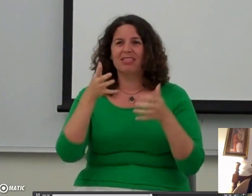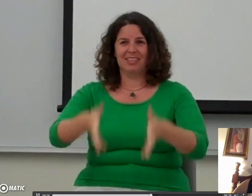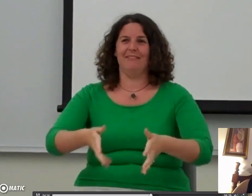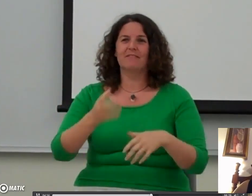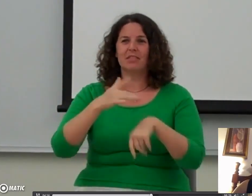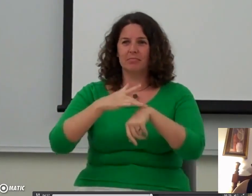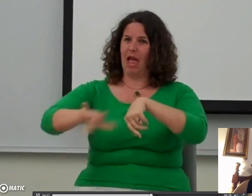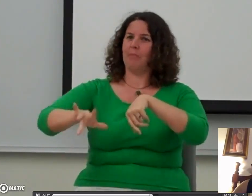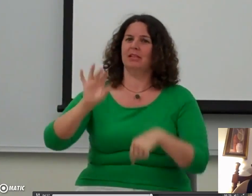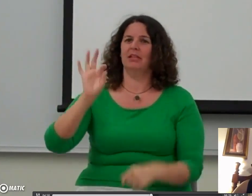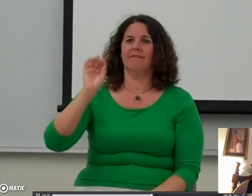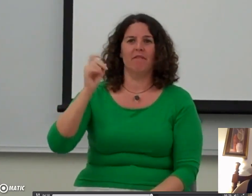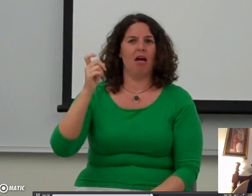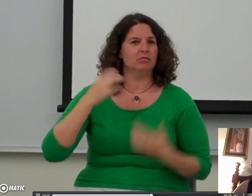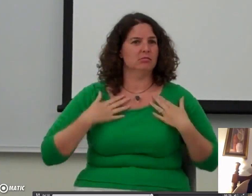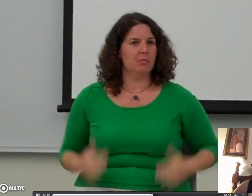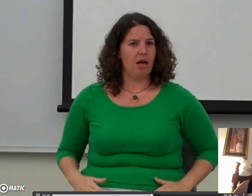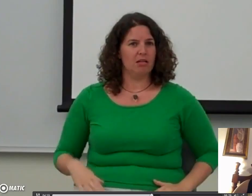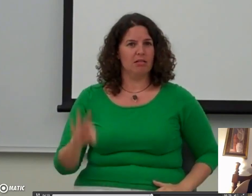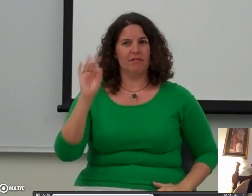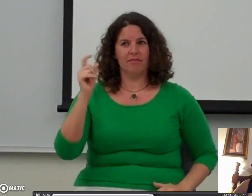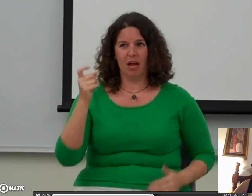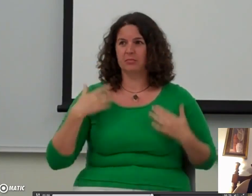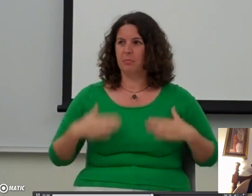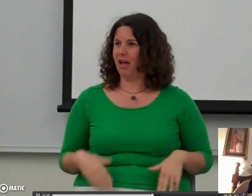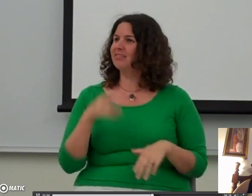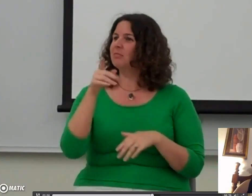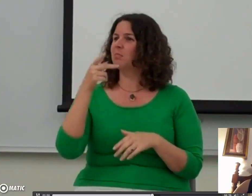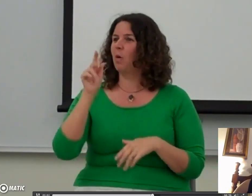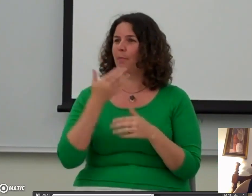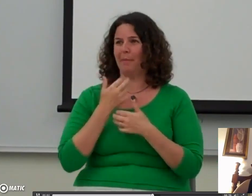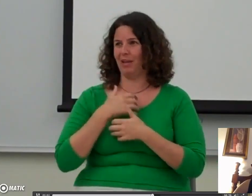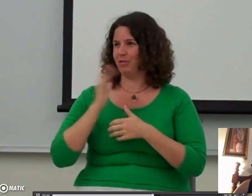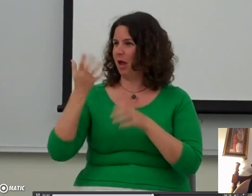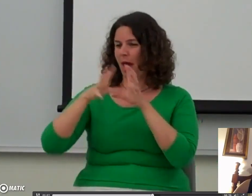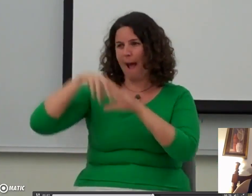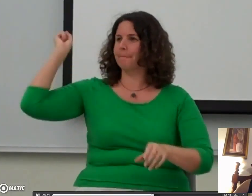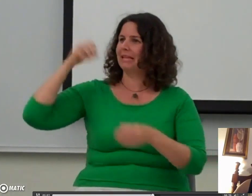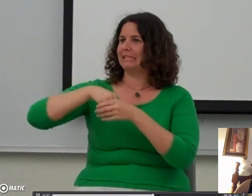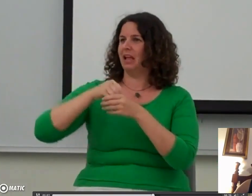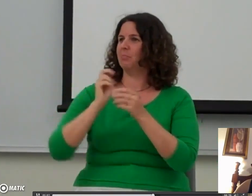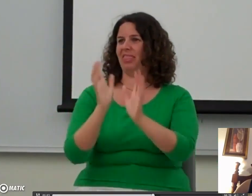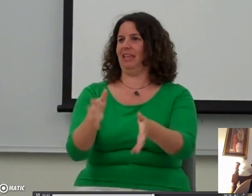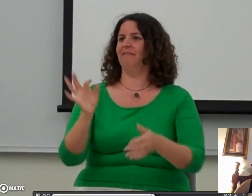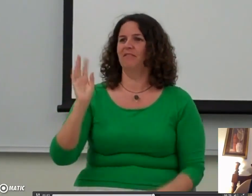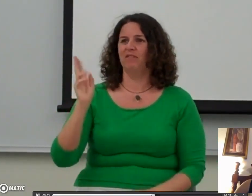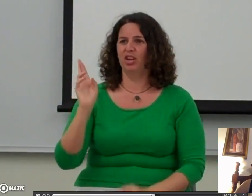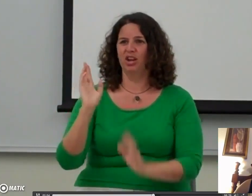to see more bears as well, and I saw where the bears had ate a fox. The meat and